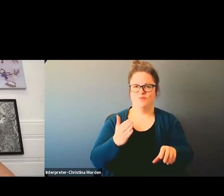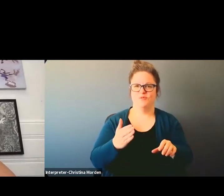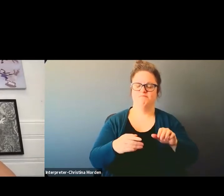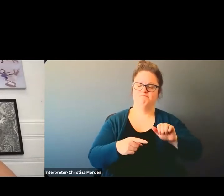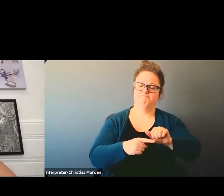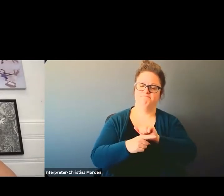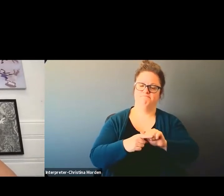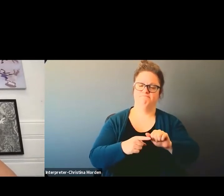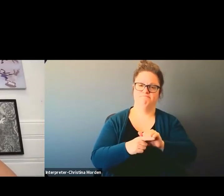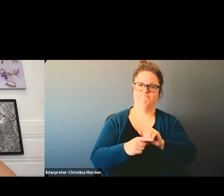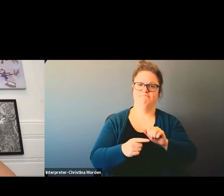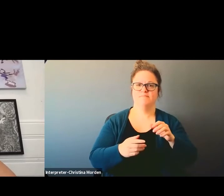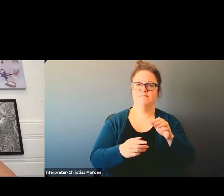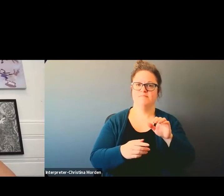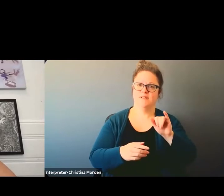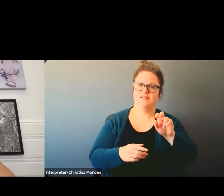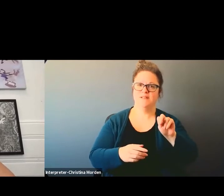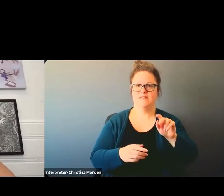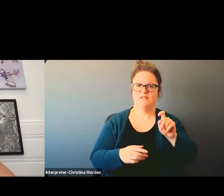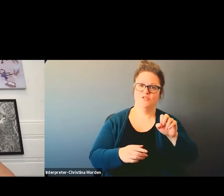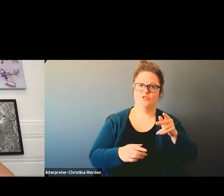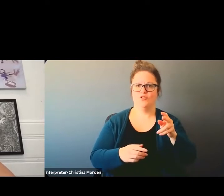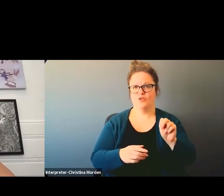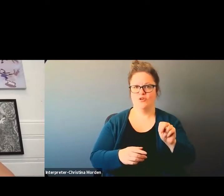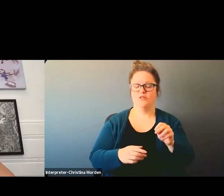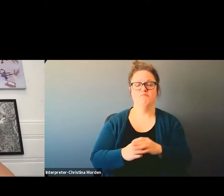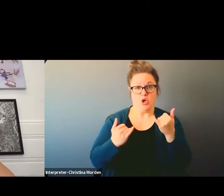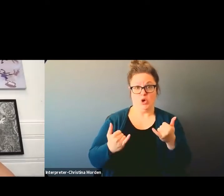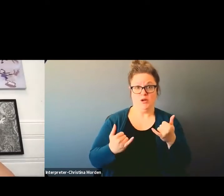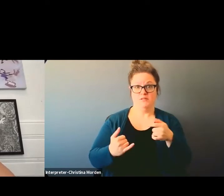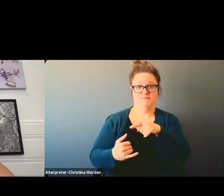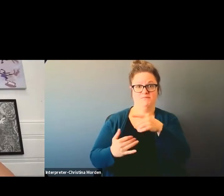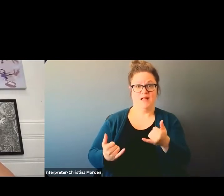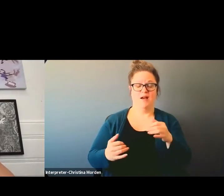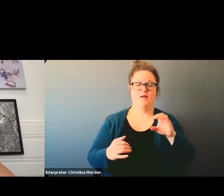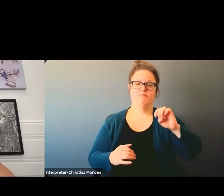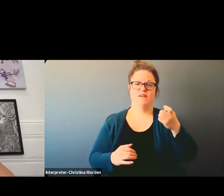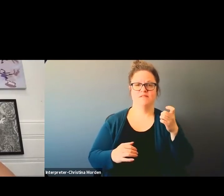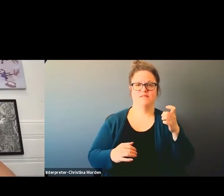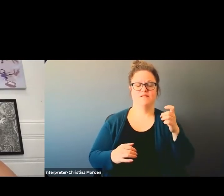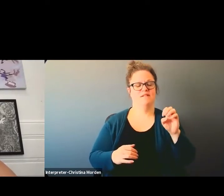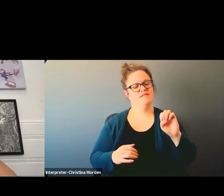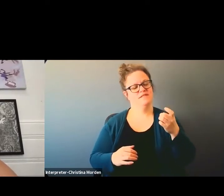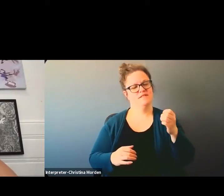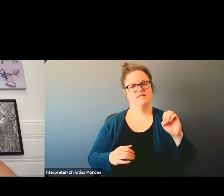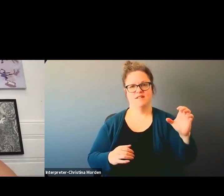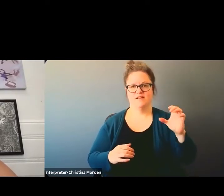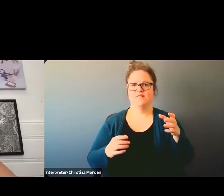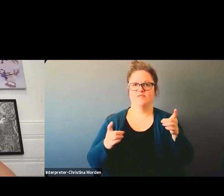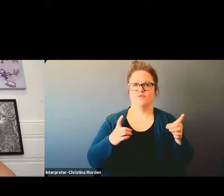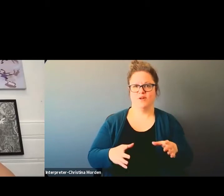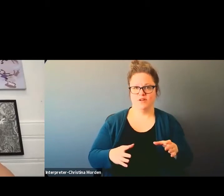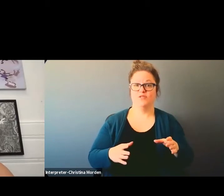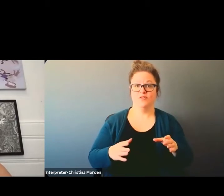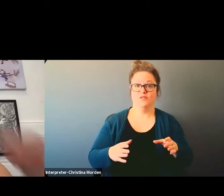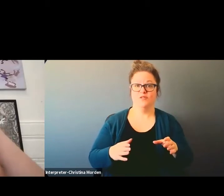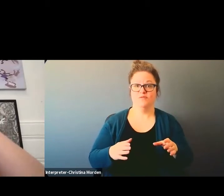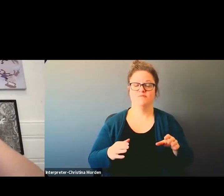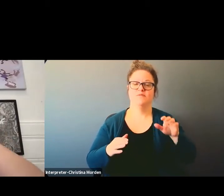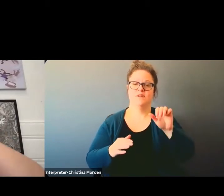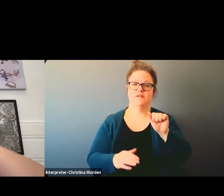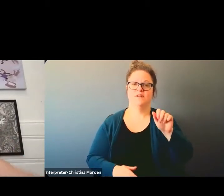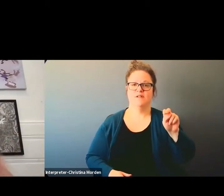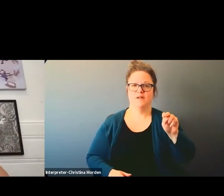undergrad. Currently, she is the Executive Director of Arts Accessibility Network Manitoba and the Liaison Director for the